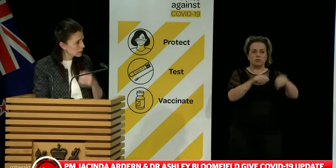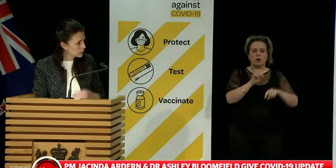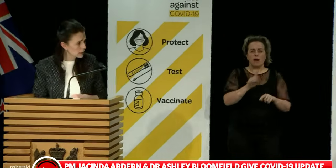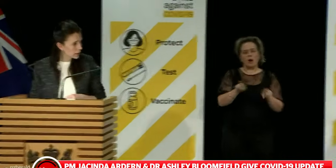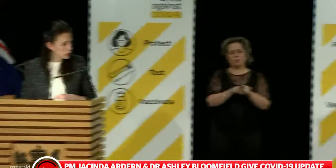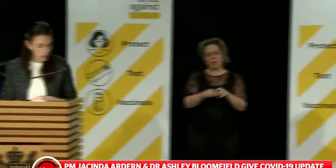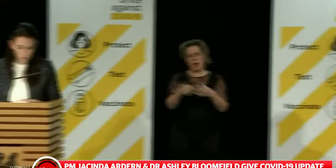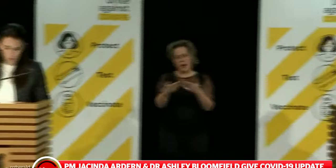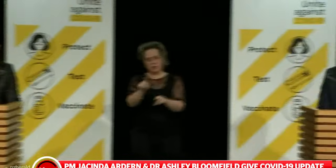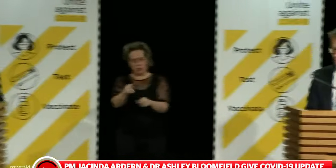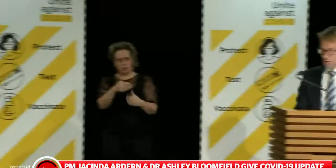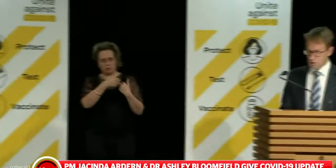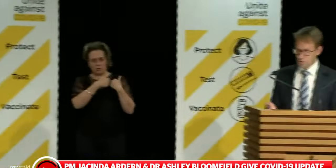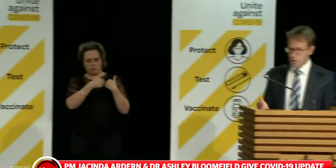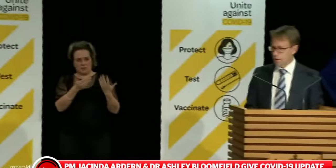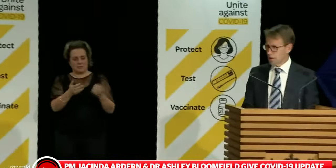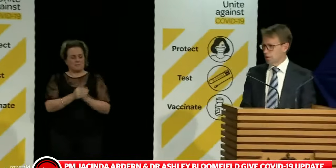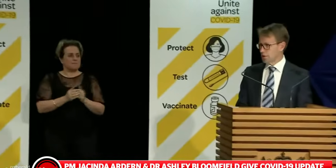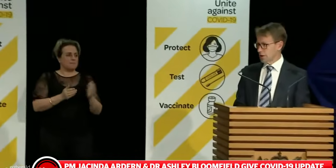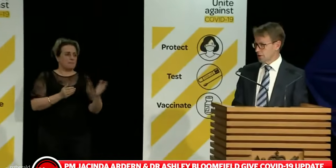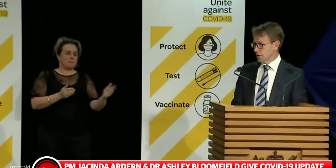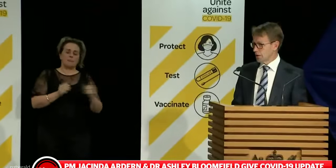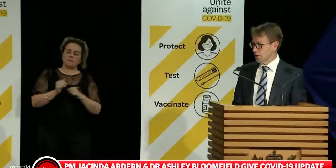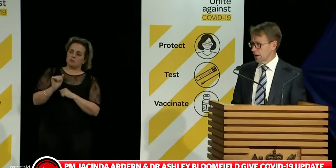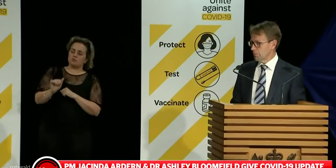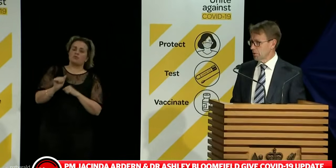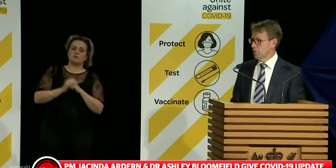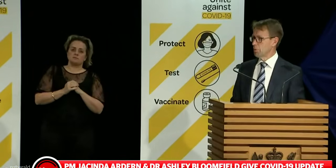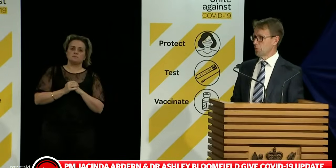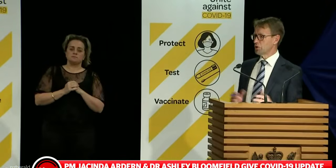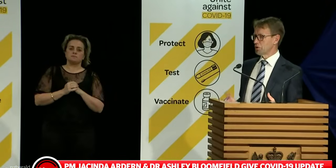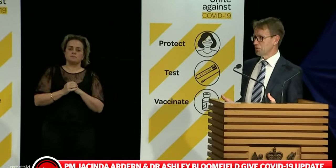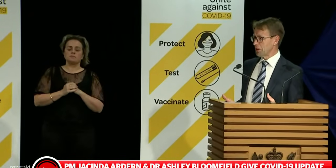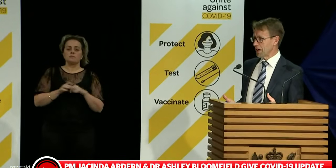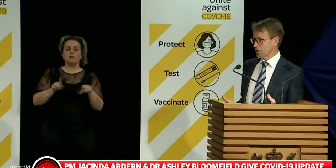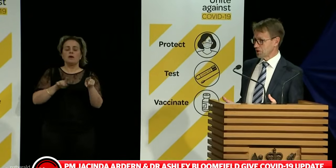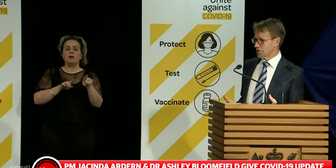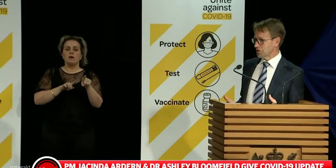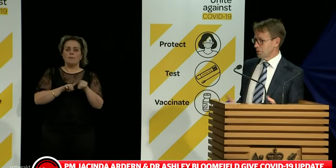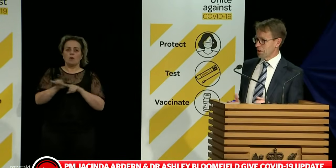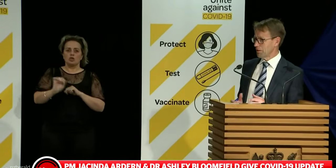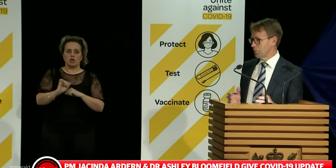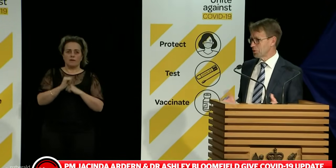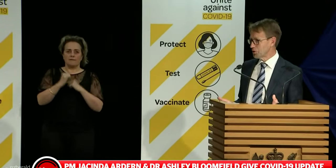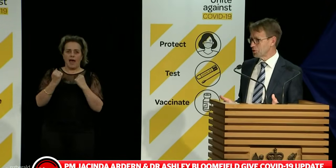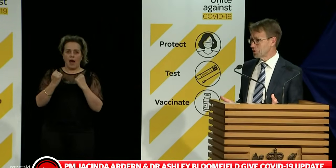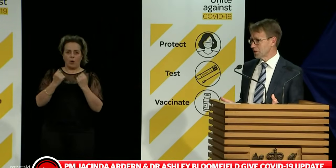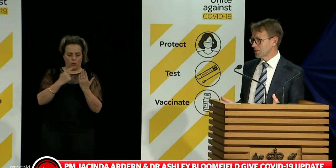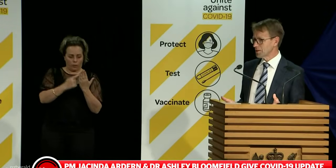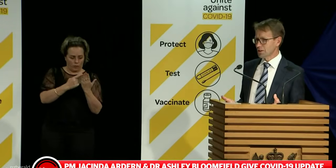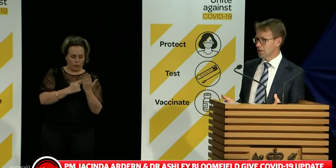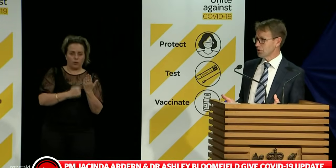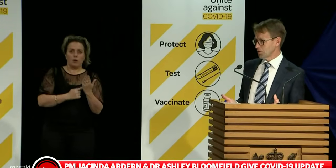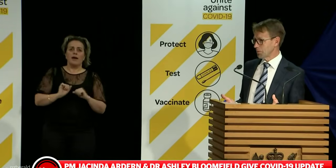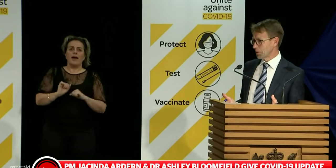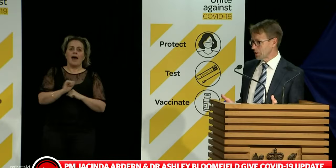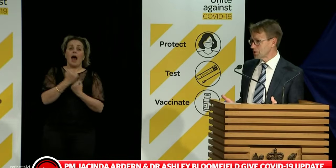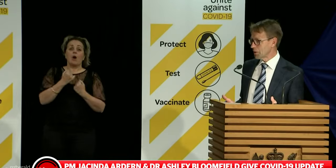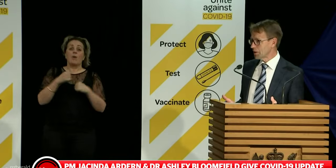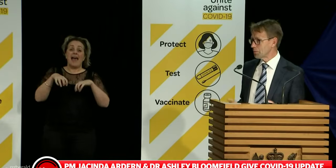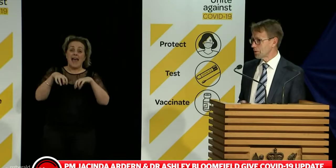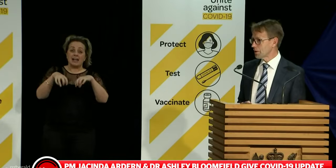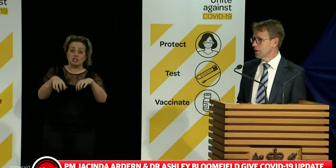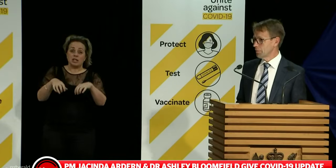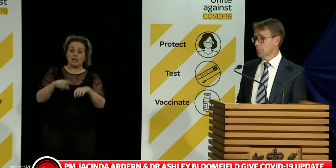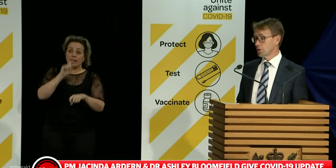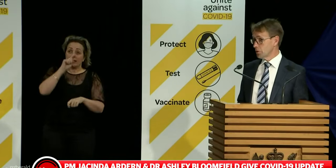want to speak to the rest of that question? Just to reiterate that comment, actually, most of the actions by most New Zealanders are not being policed